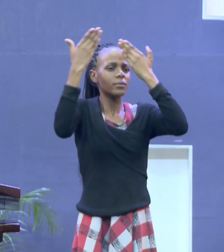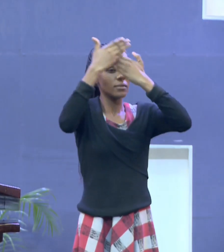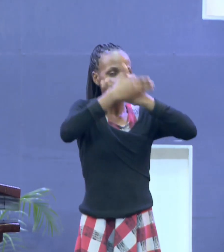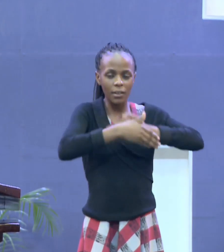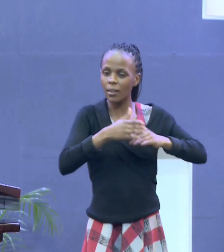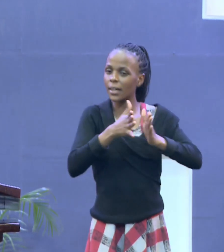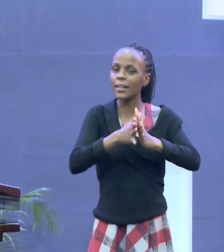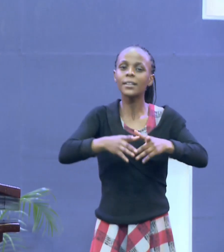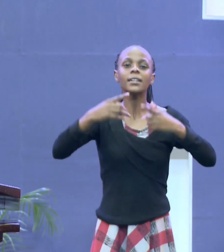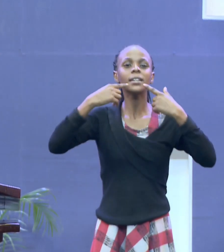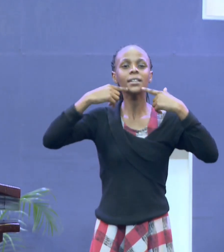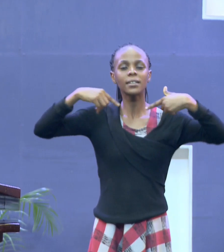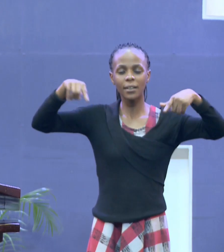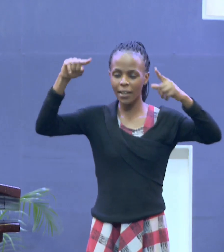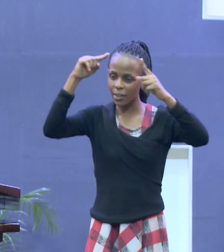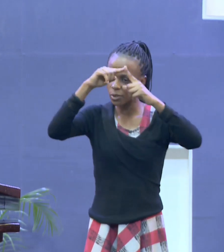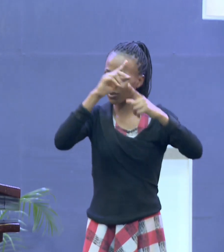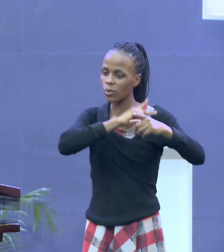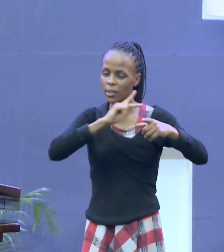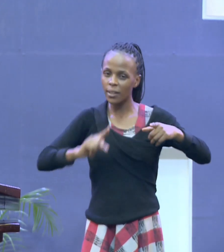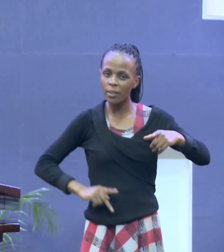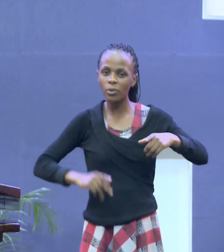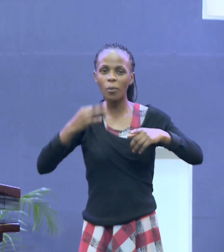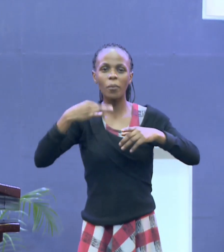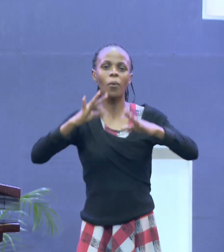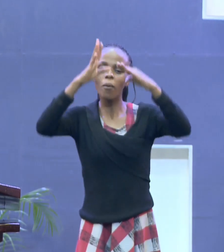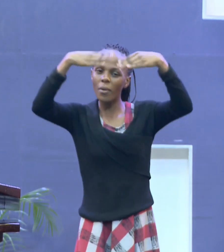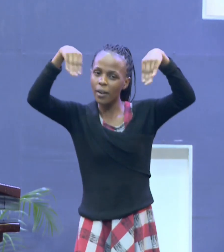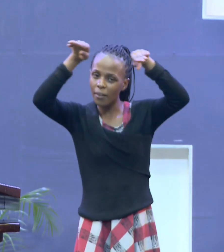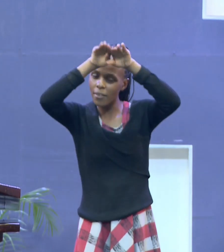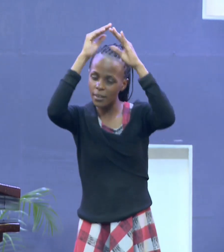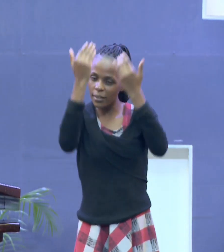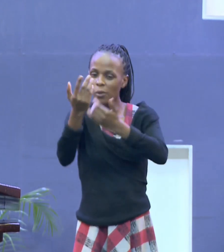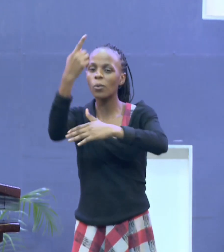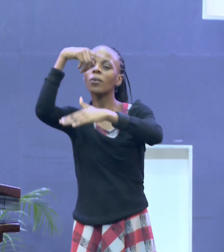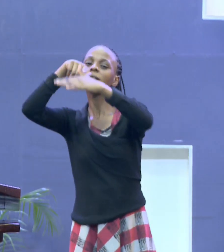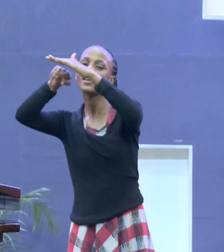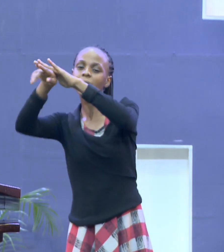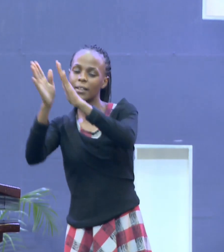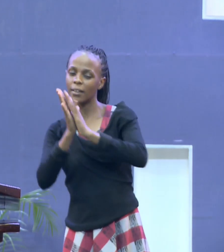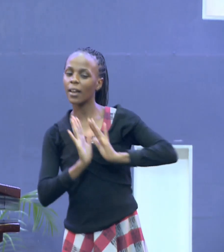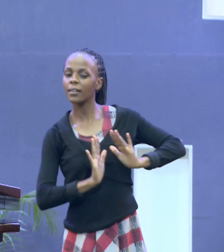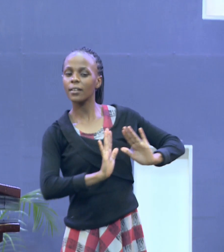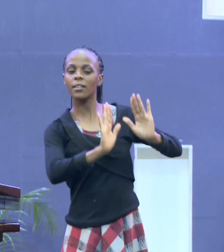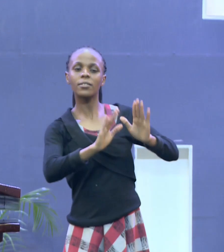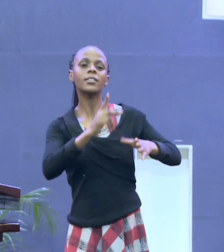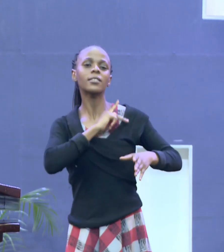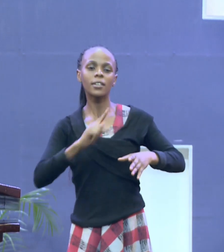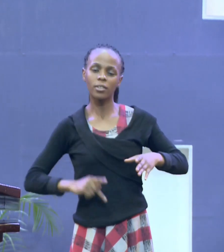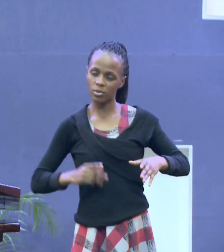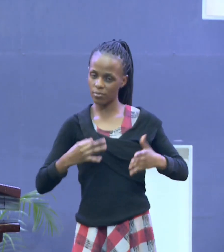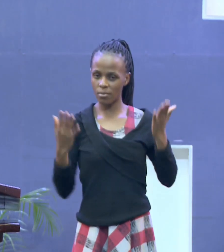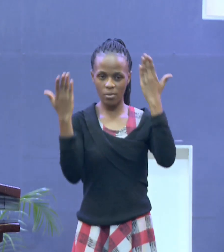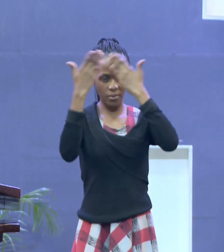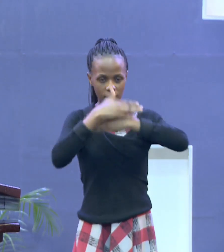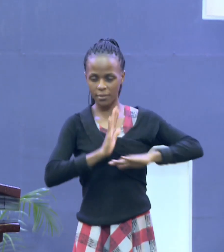obw'omusana obw'obwakabaka bwa Katonda nga tubuyingidde. We declare unto the kingdom of darkness that we've bid them farewell, and then we